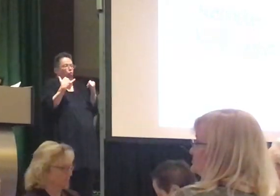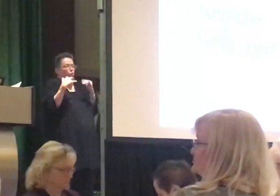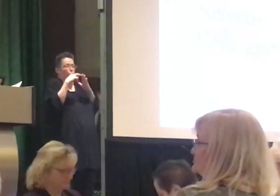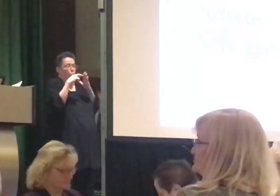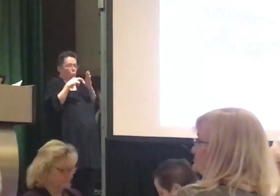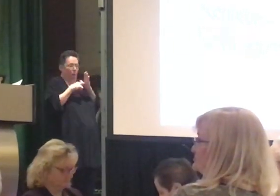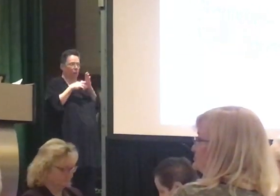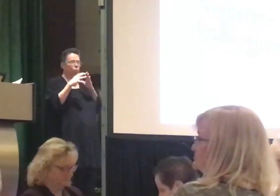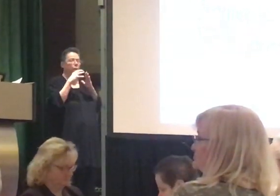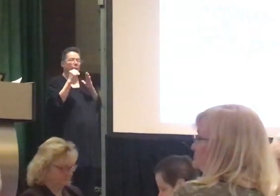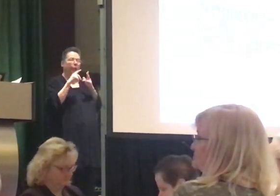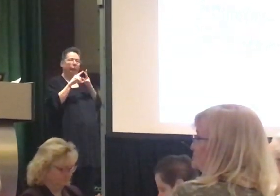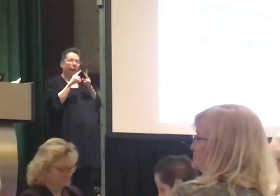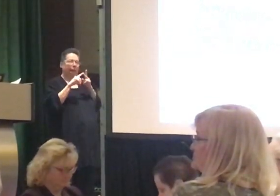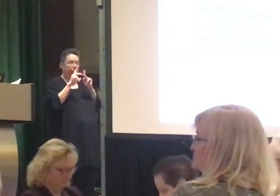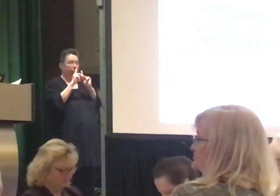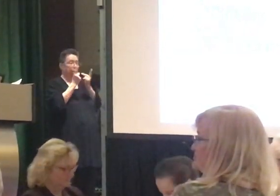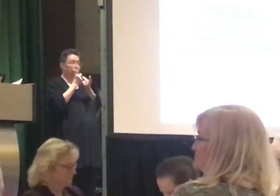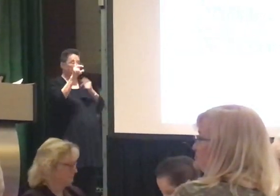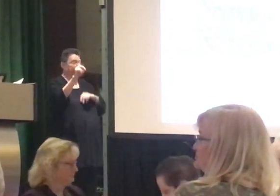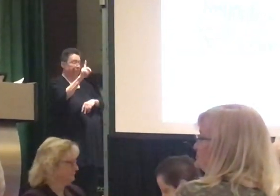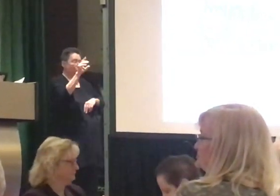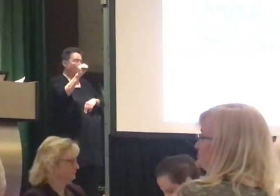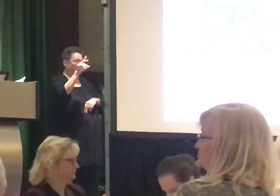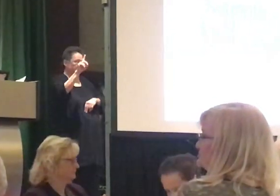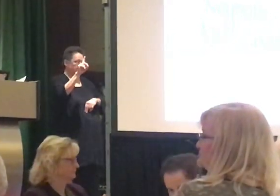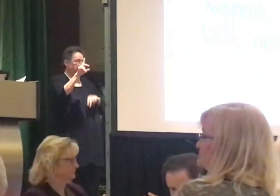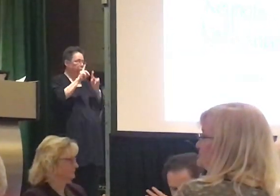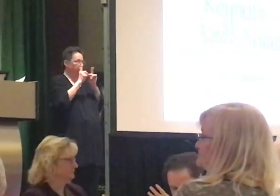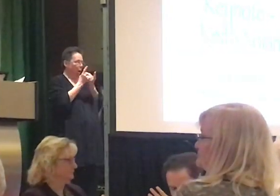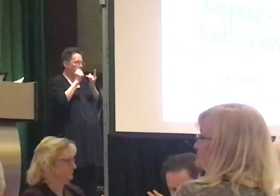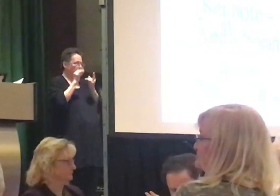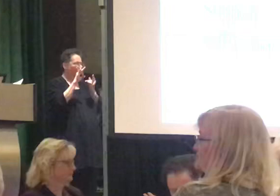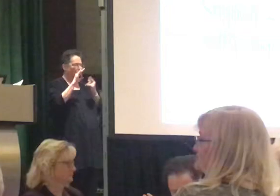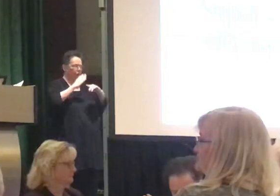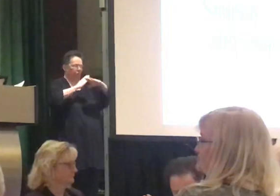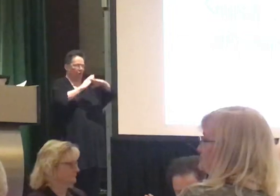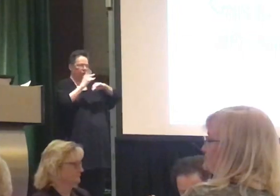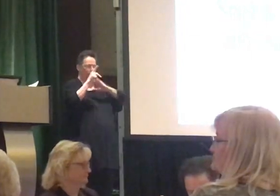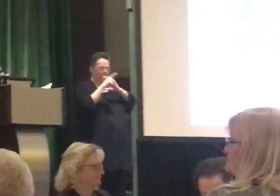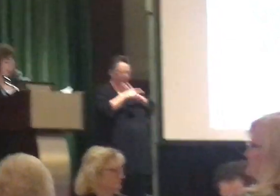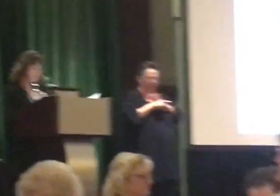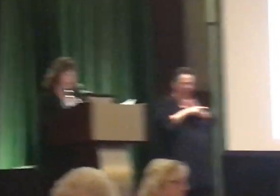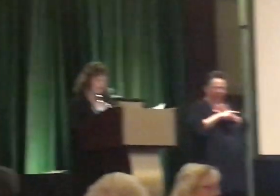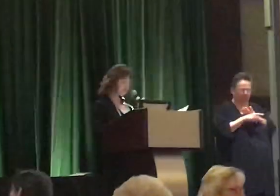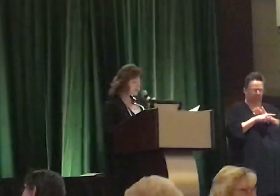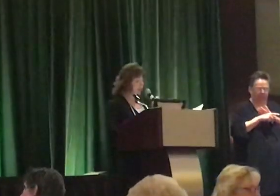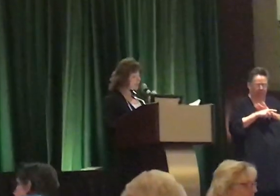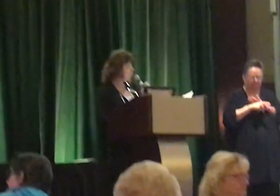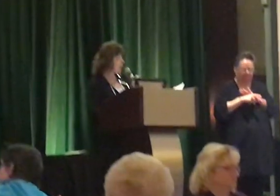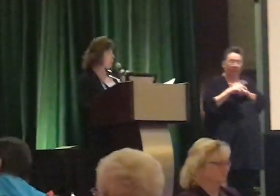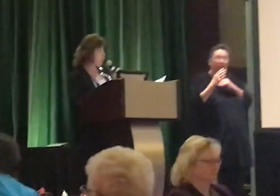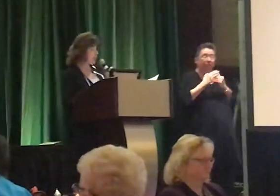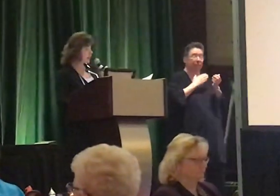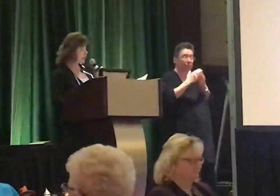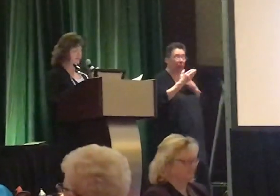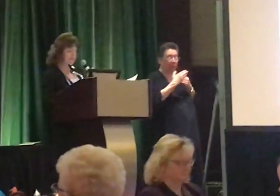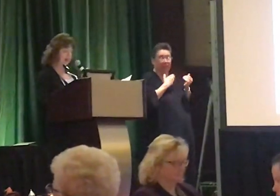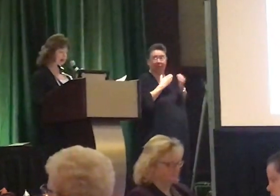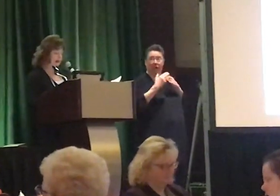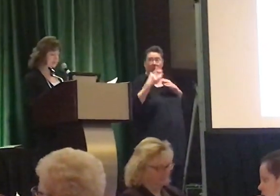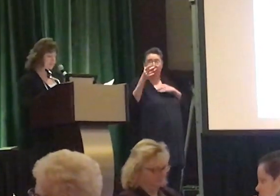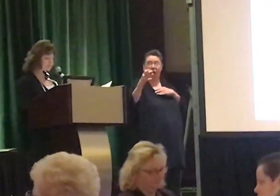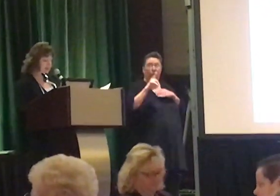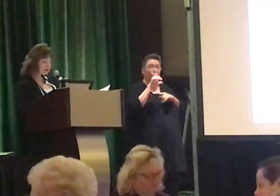regulation and the Department of Defense. However, despite him being the top 20%